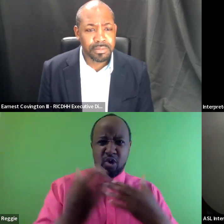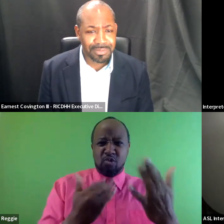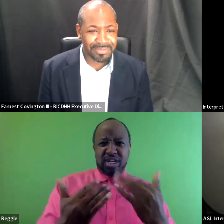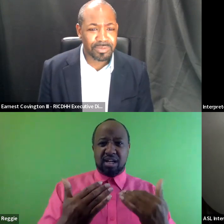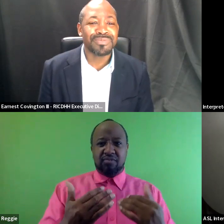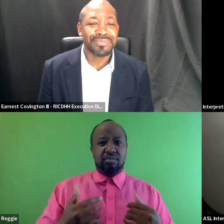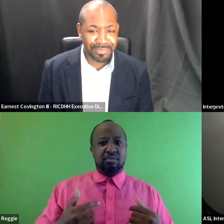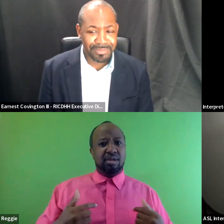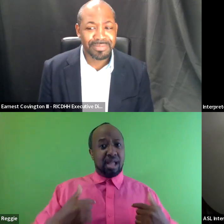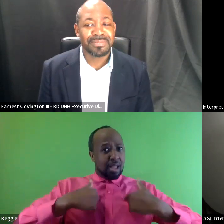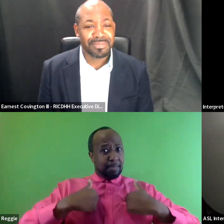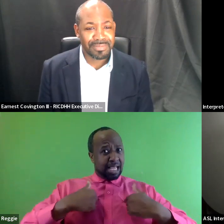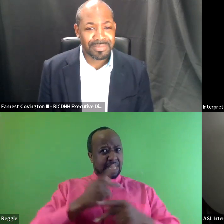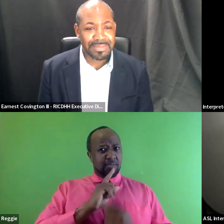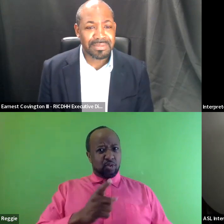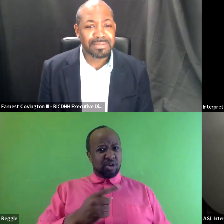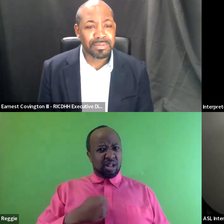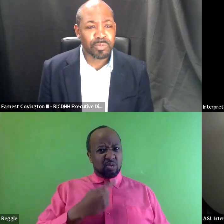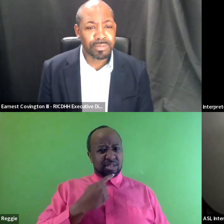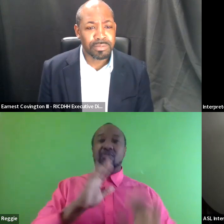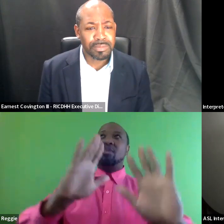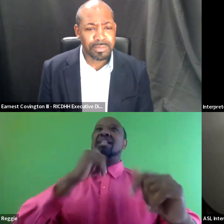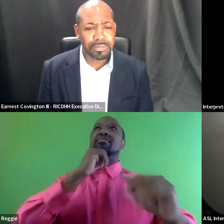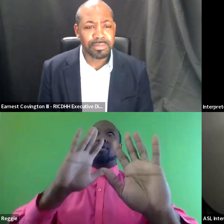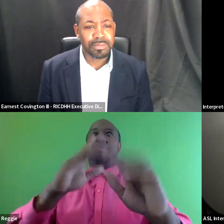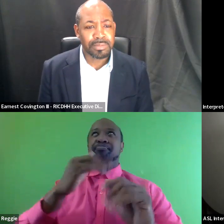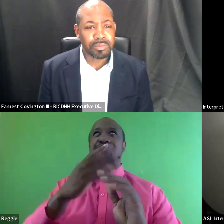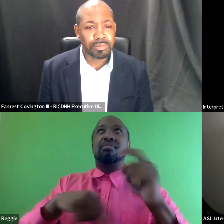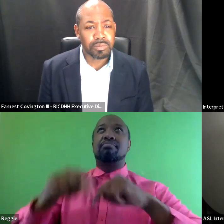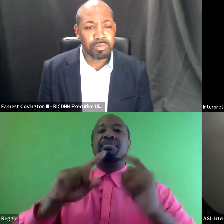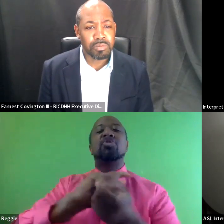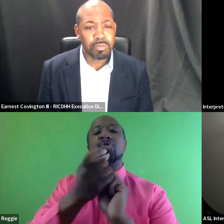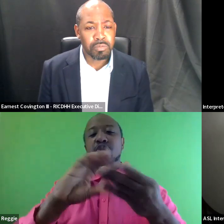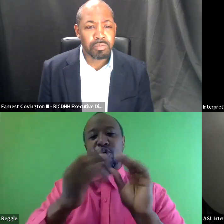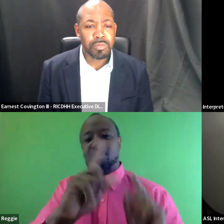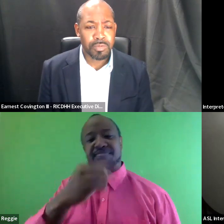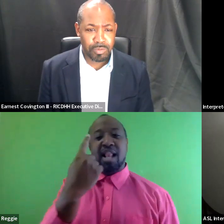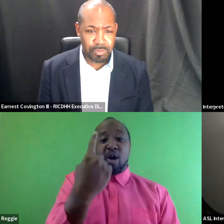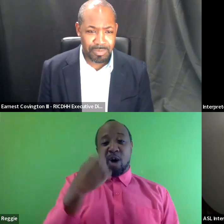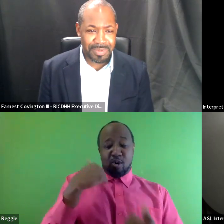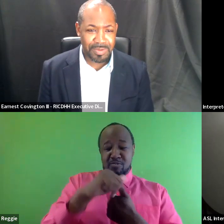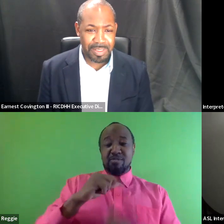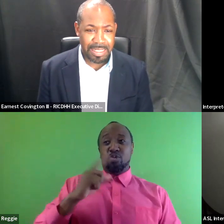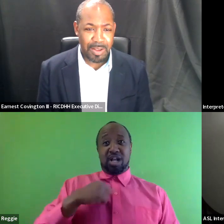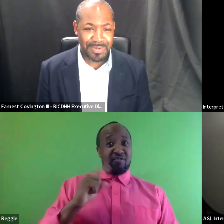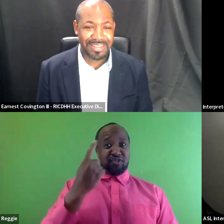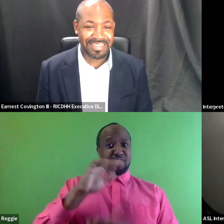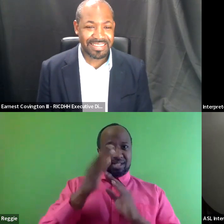Sometimes students, for example, hold on, I'm trying to think of a good example.